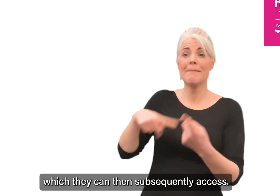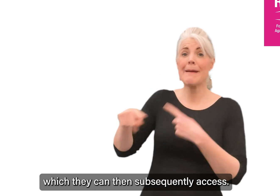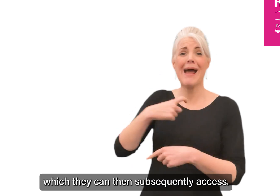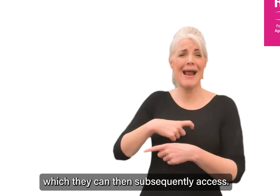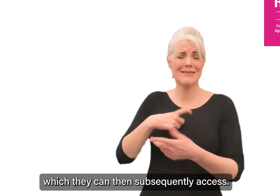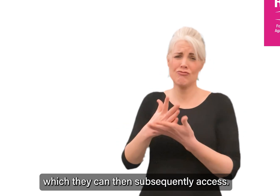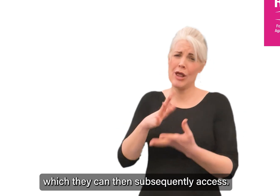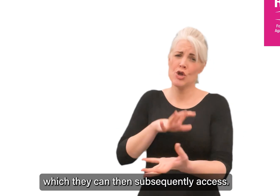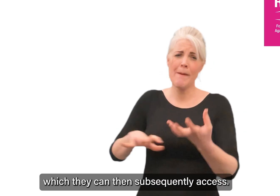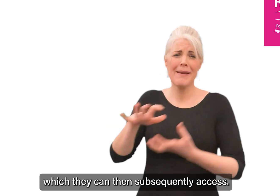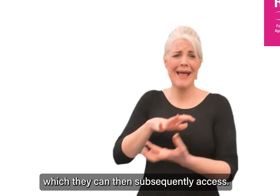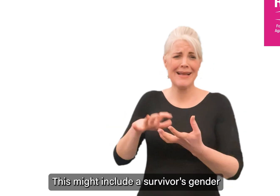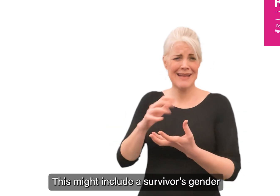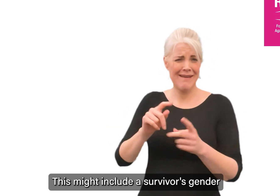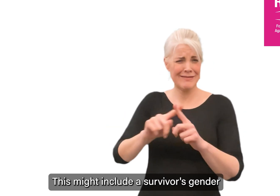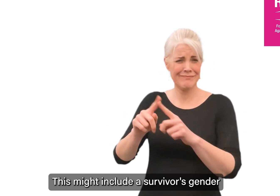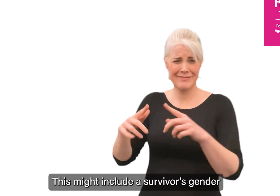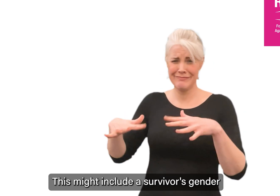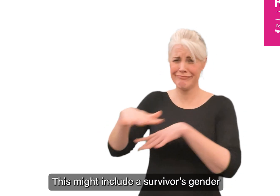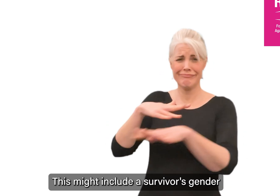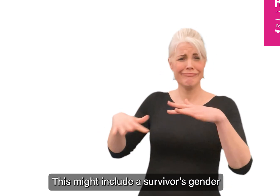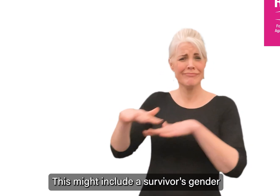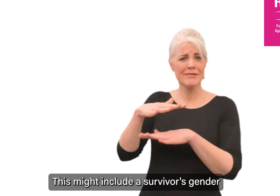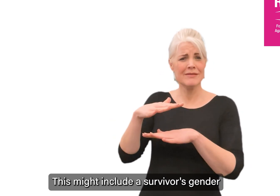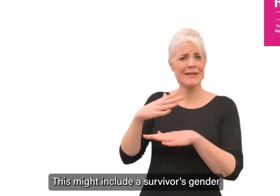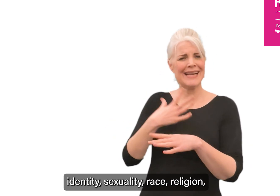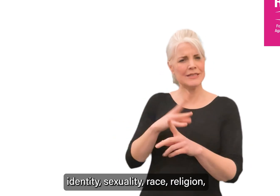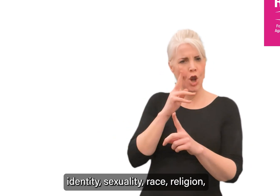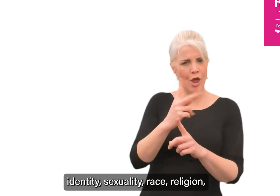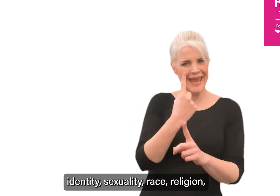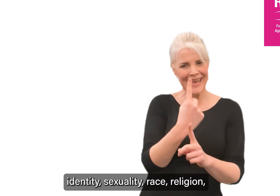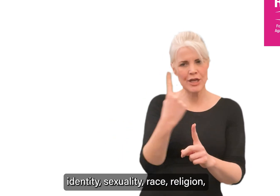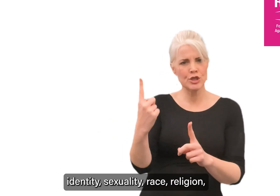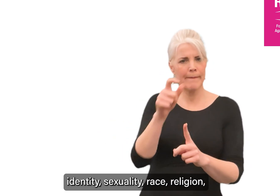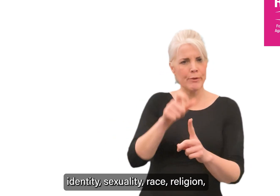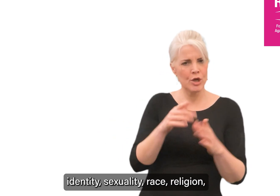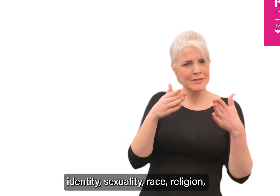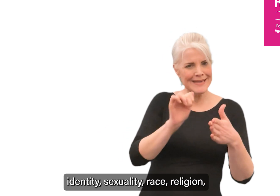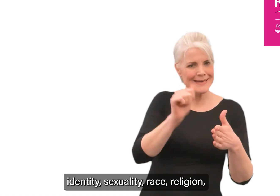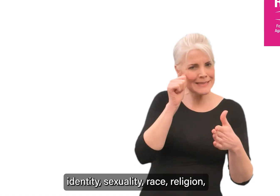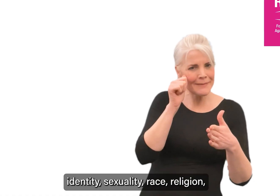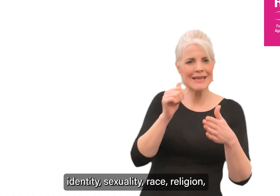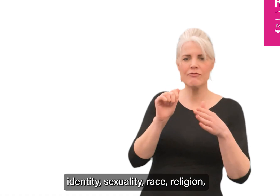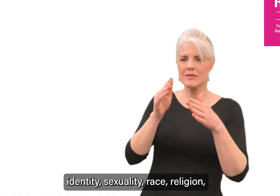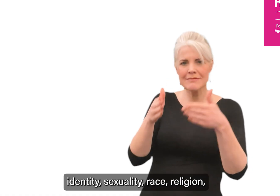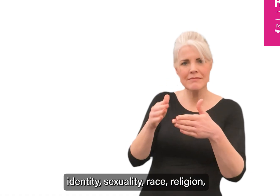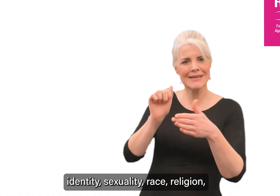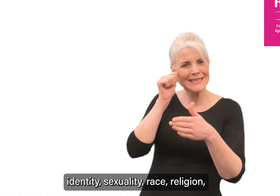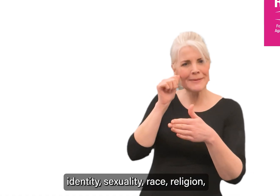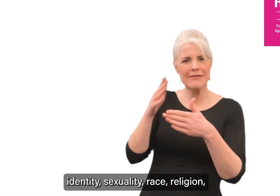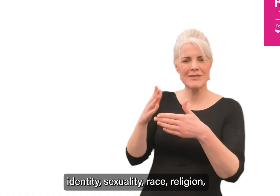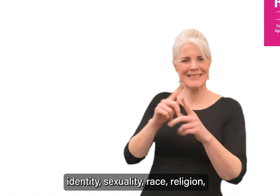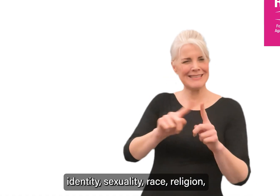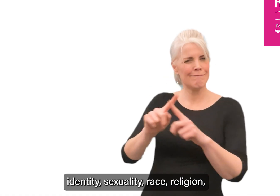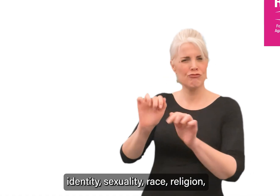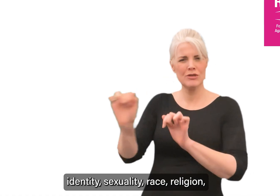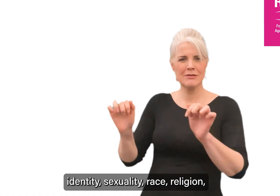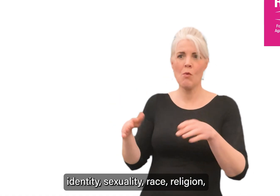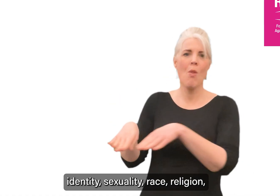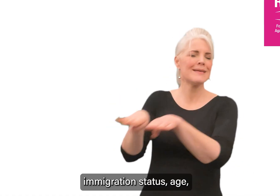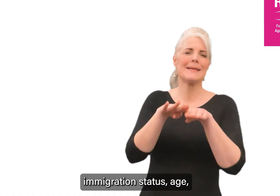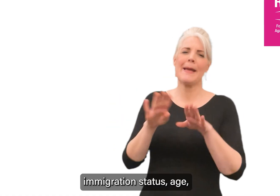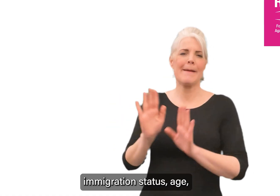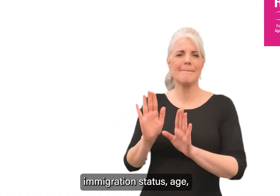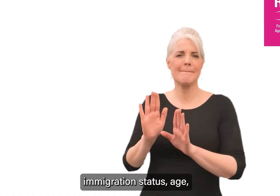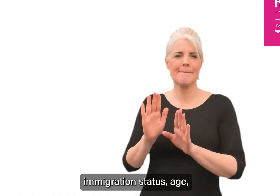subsequently access. This might include a survivor's gender identity, sexuality, race,